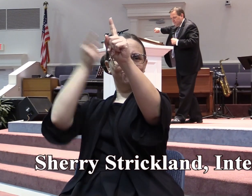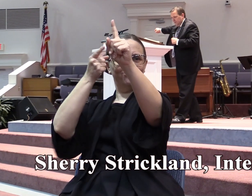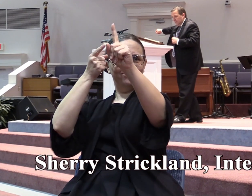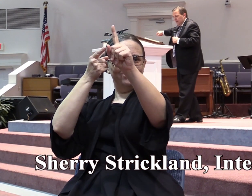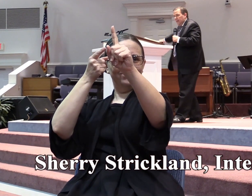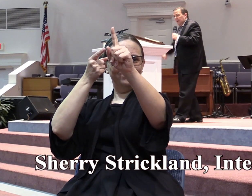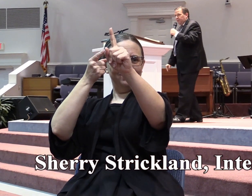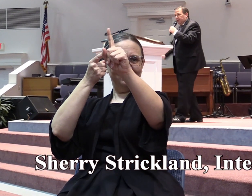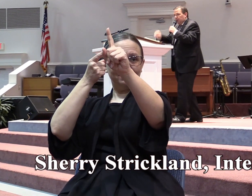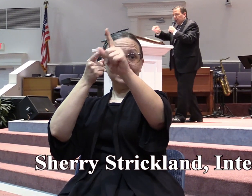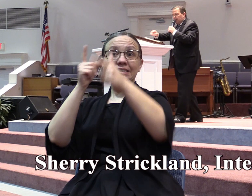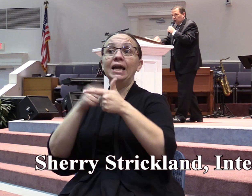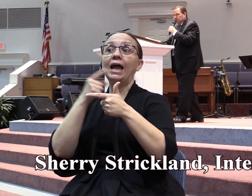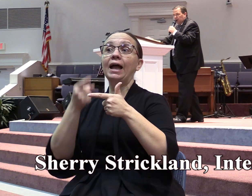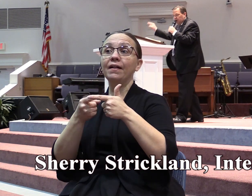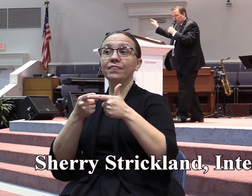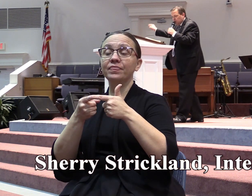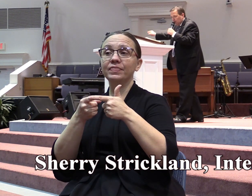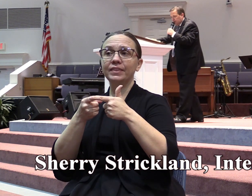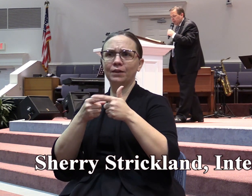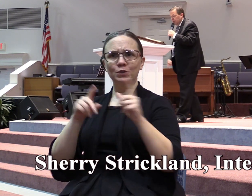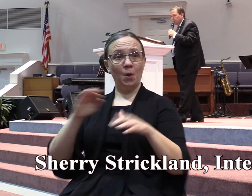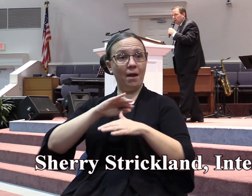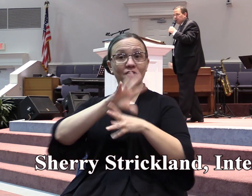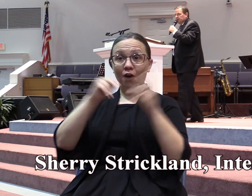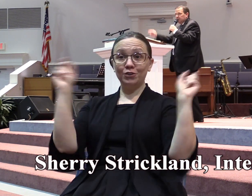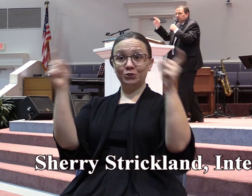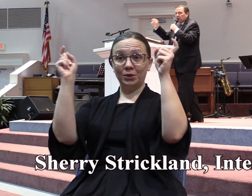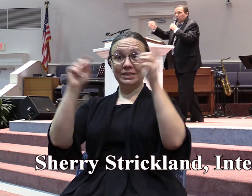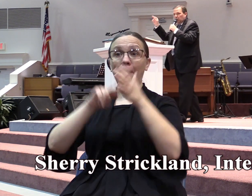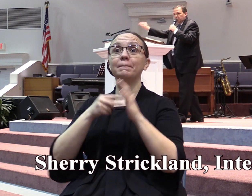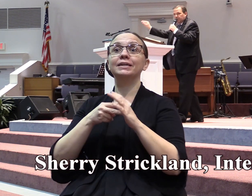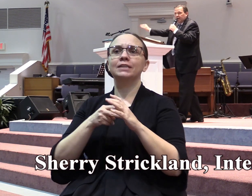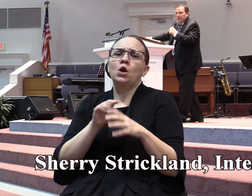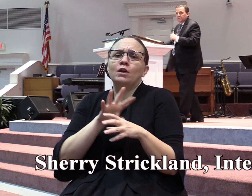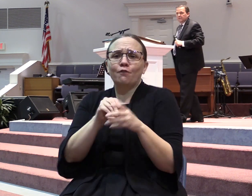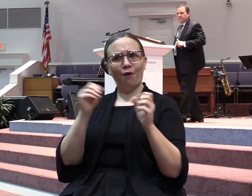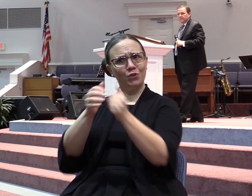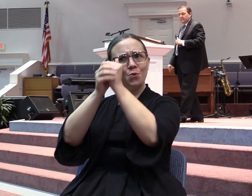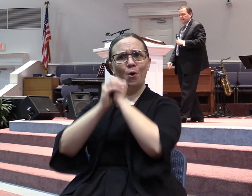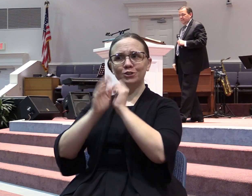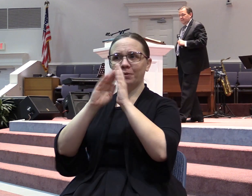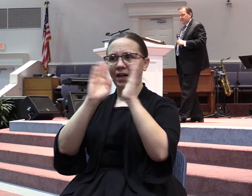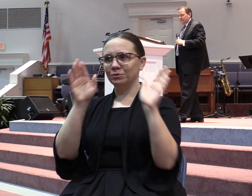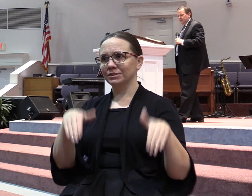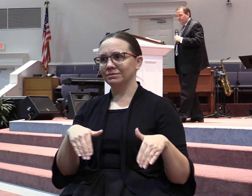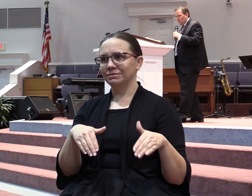All right. And then the prodigal was part of the rejoicing, which means he was part of the worship in the house. Four